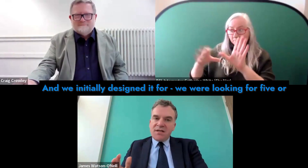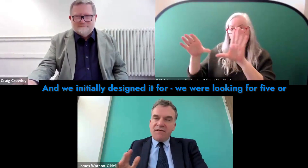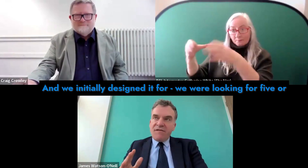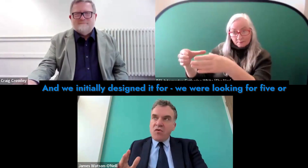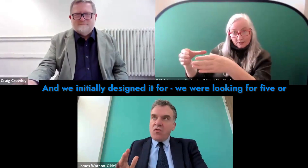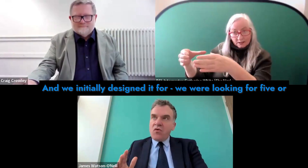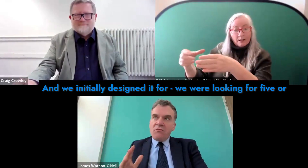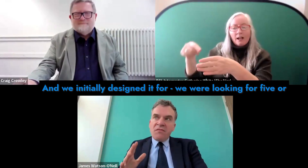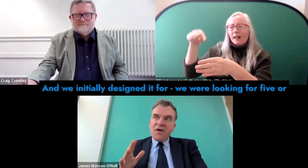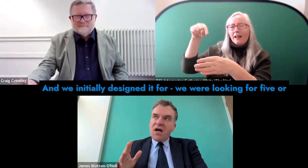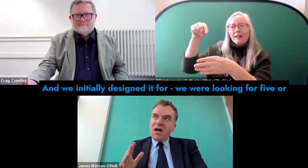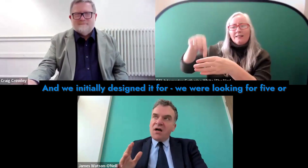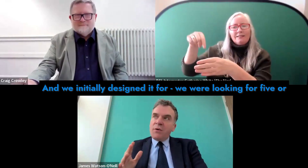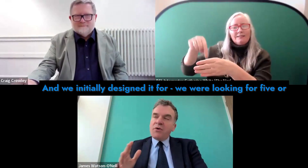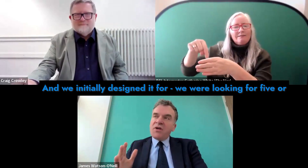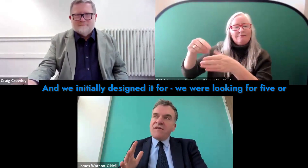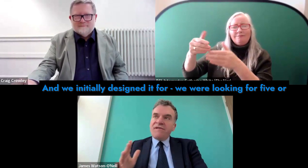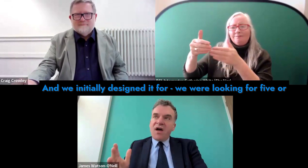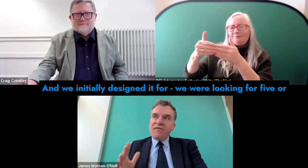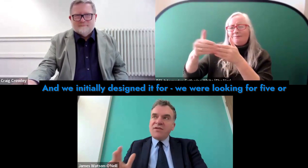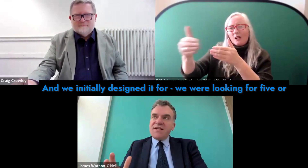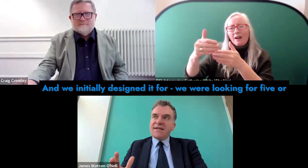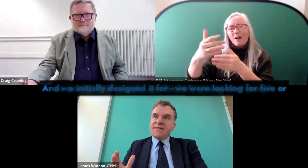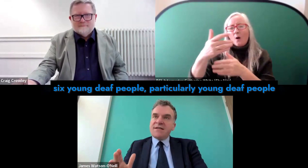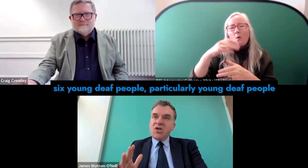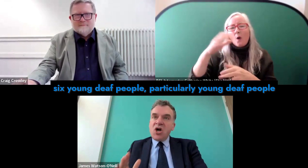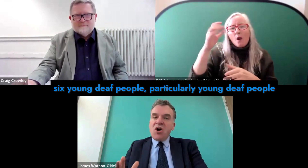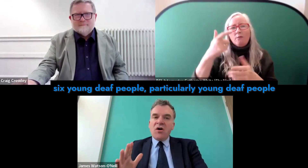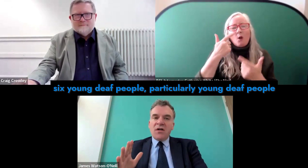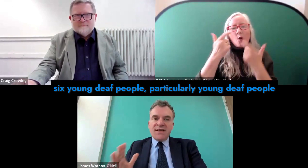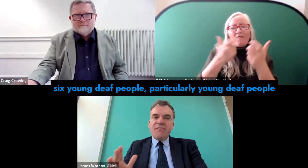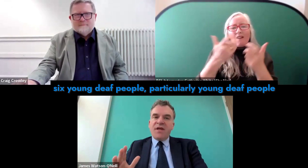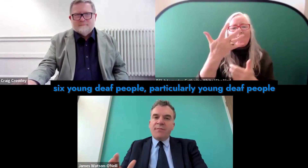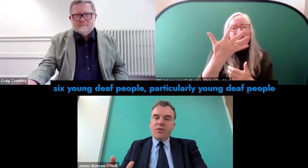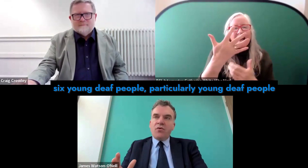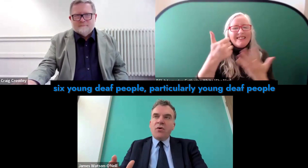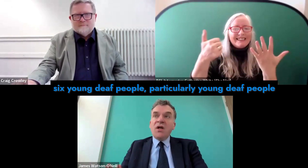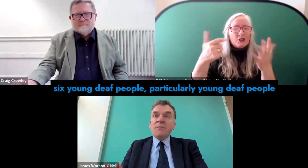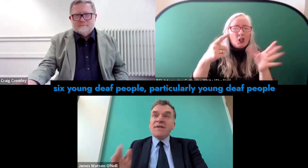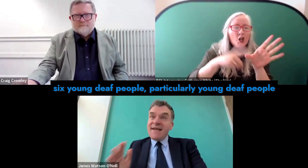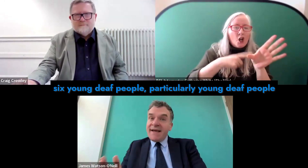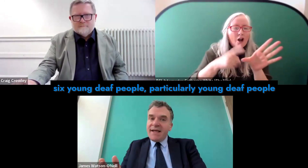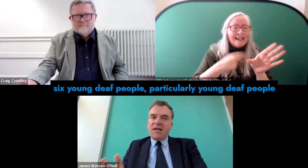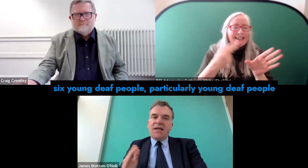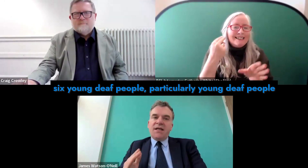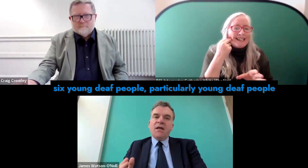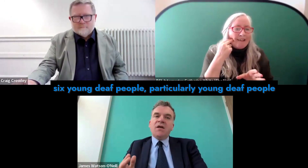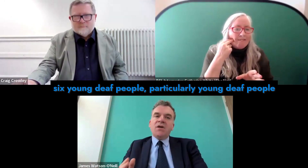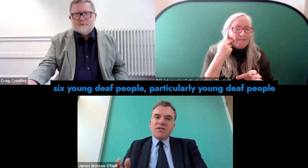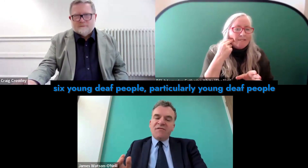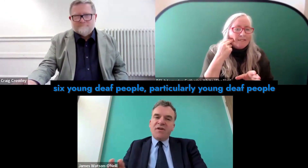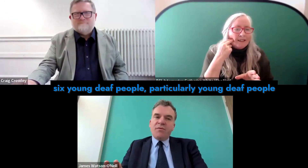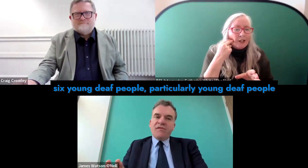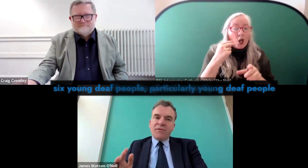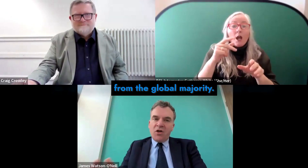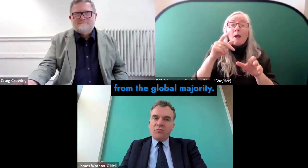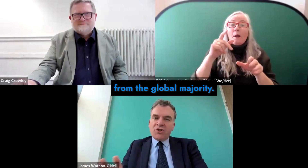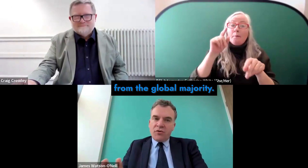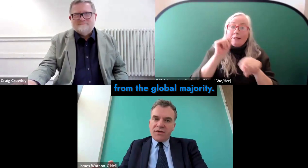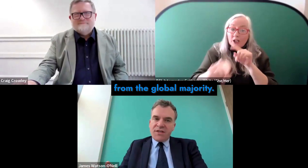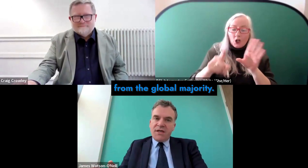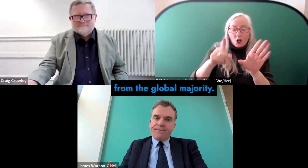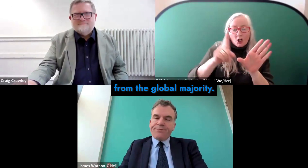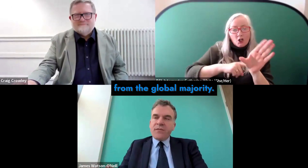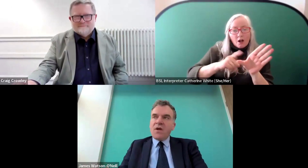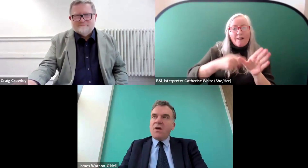we initially designed it for, we were looking for 5 or 6 young deaf people, particularly young deaf people from the